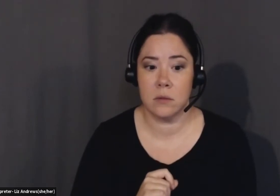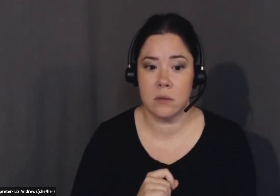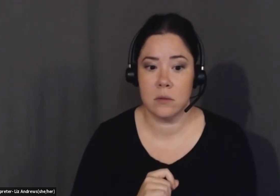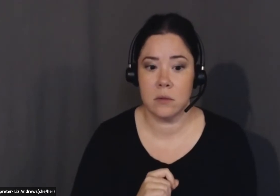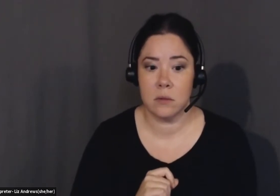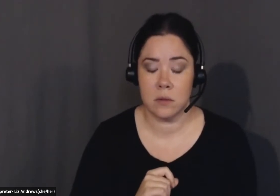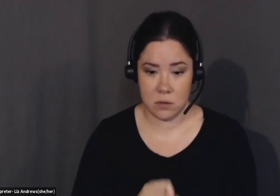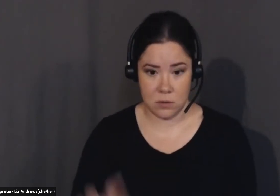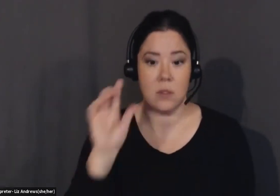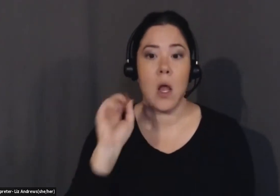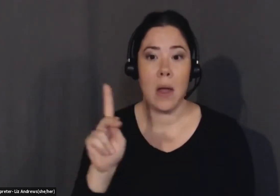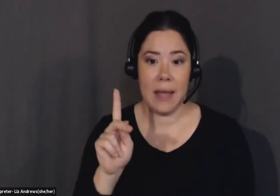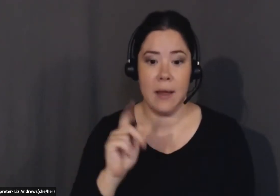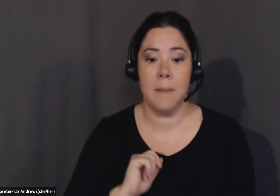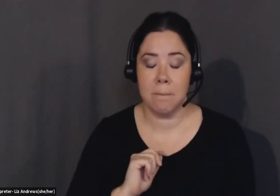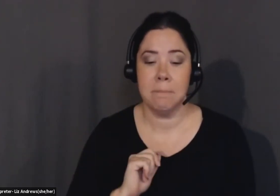Okay,